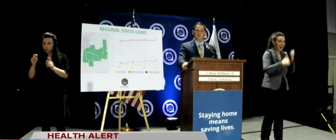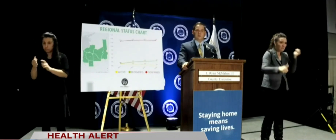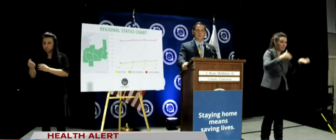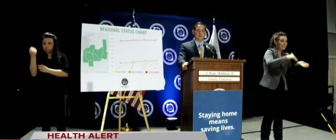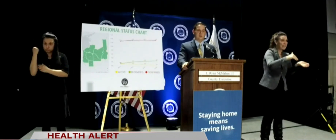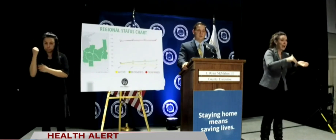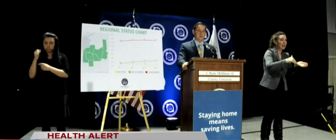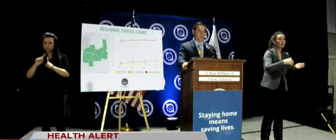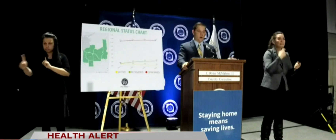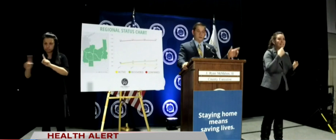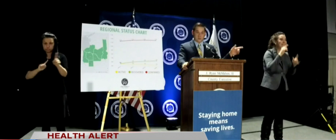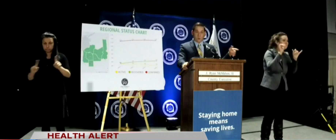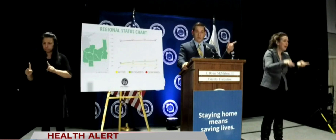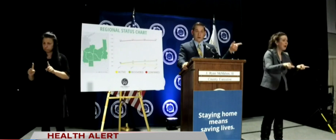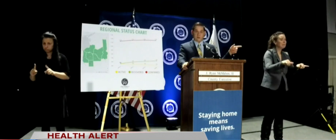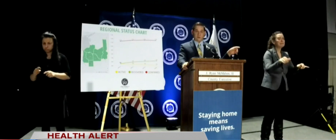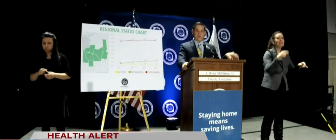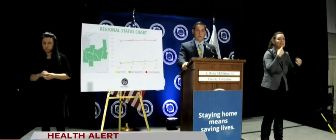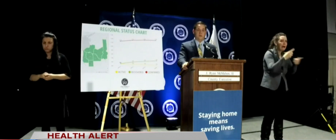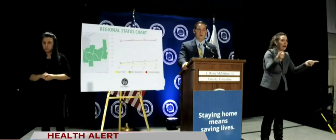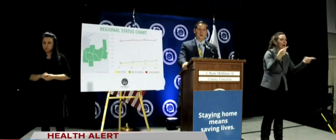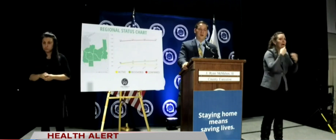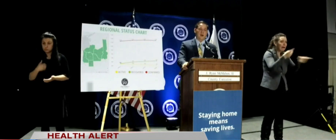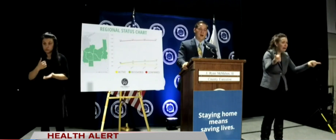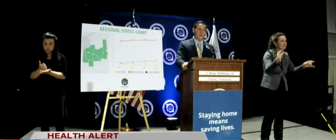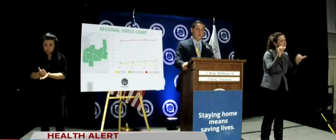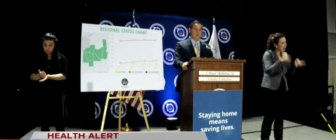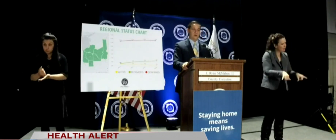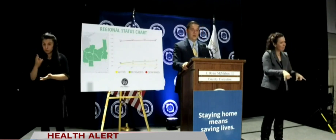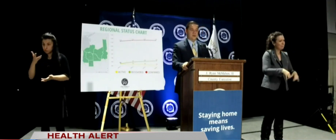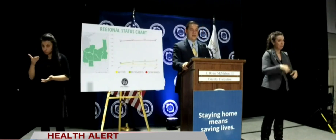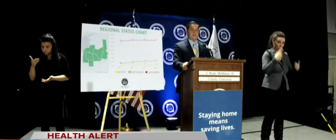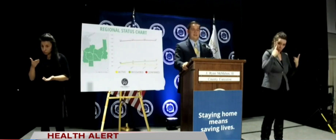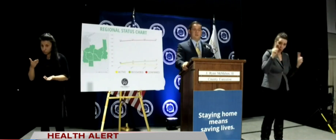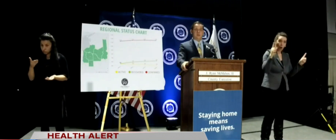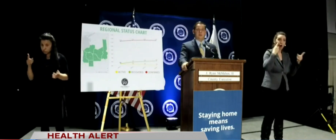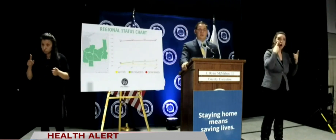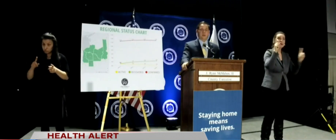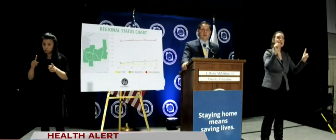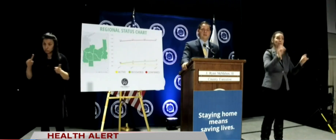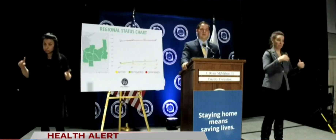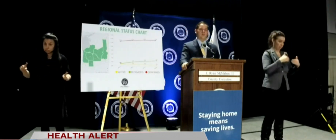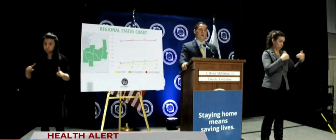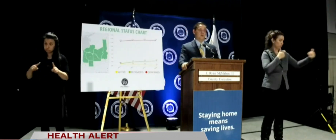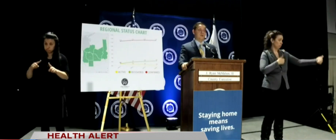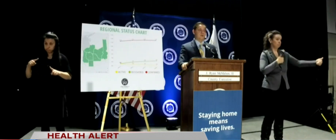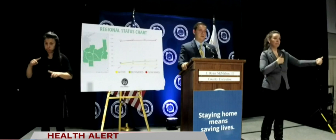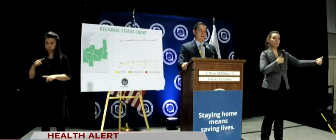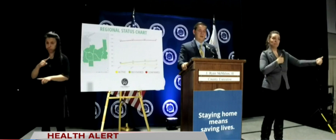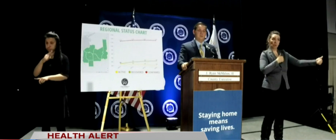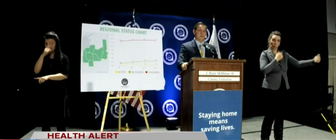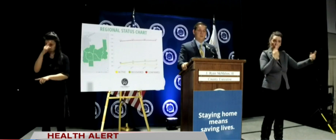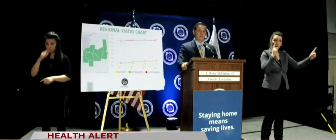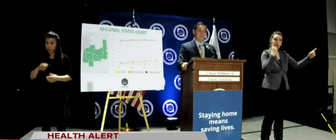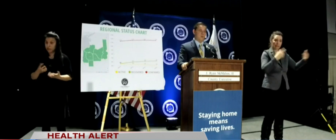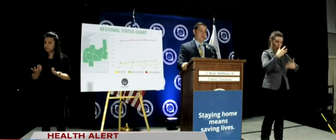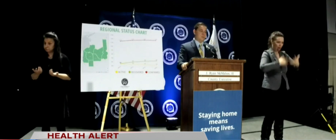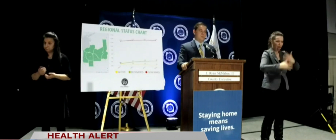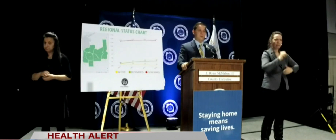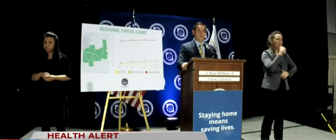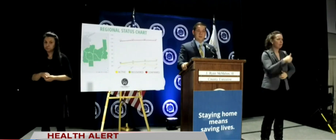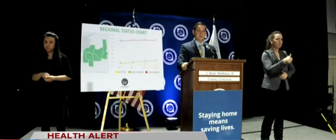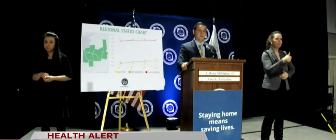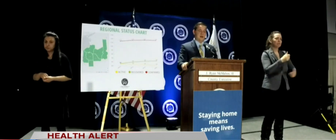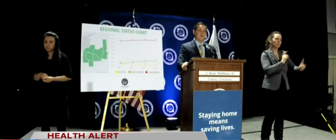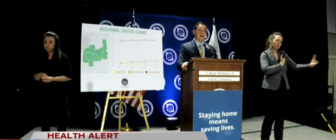do it. It's worked. It's worked here. It's worked here. We were testing in the beginning of this process, 450 people, 400